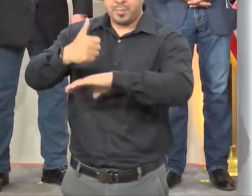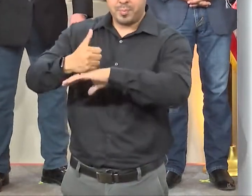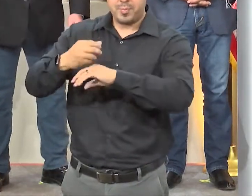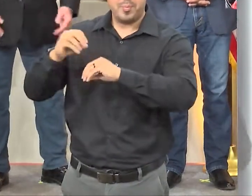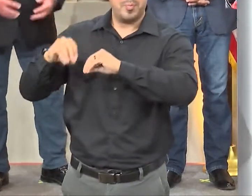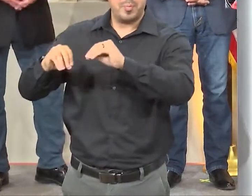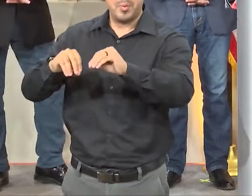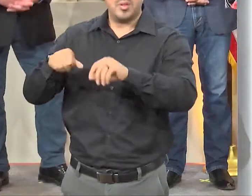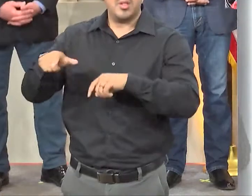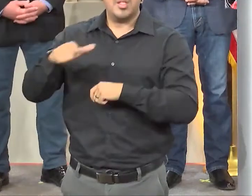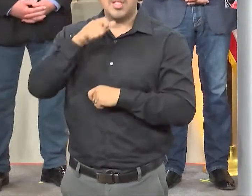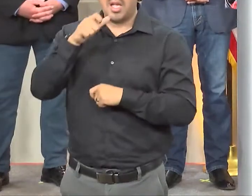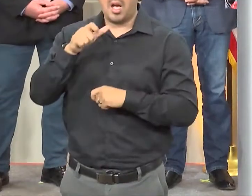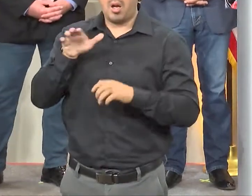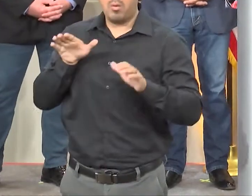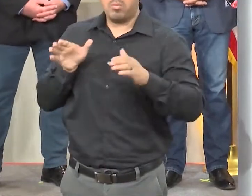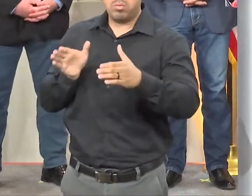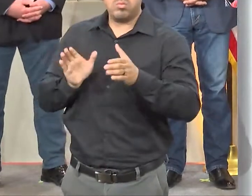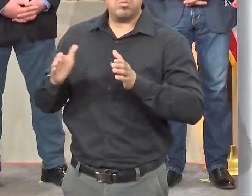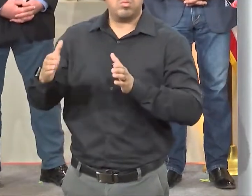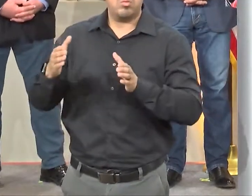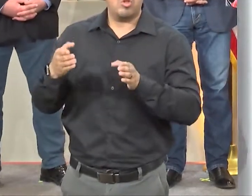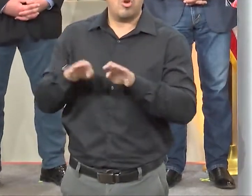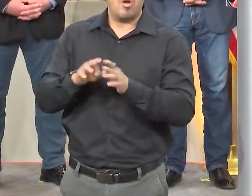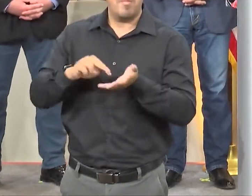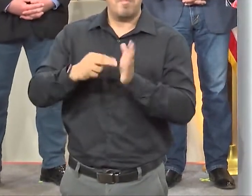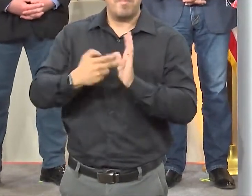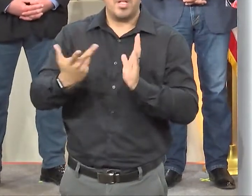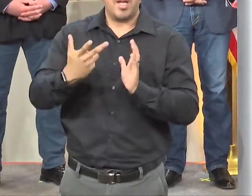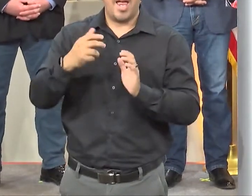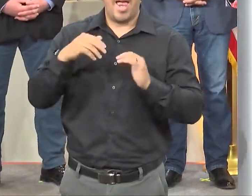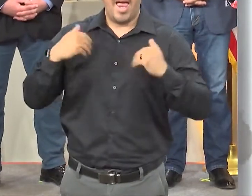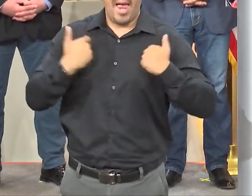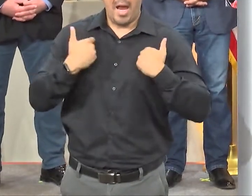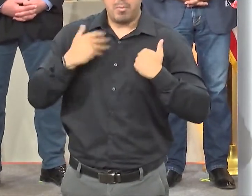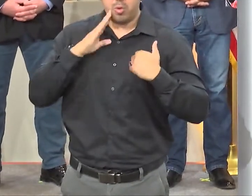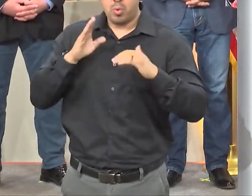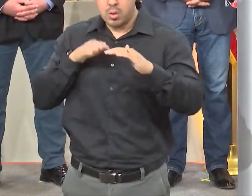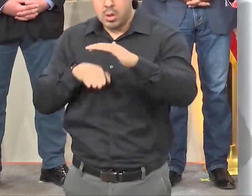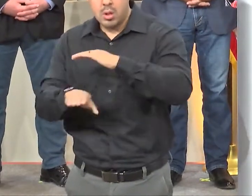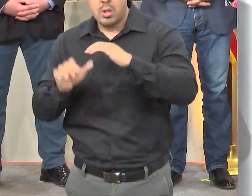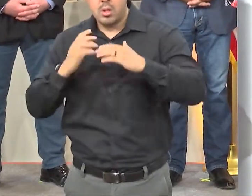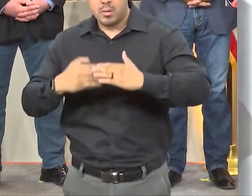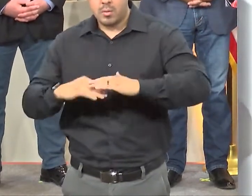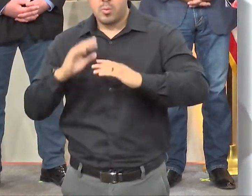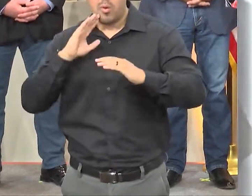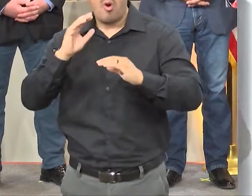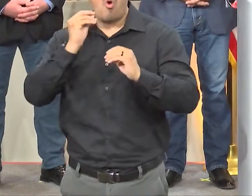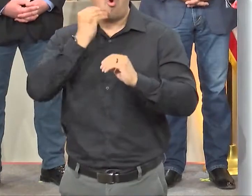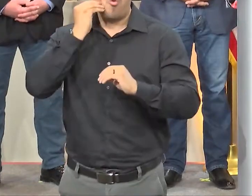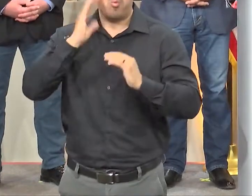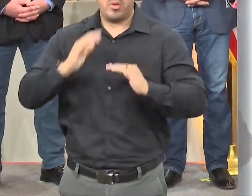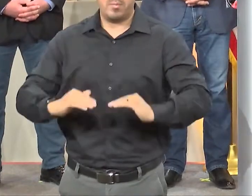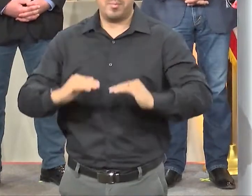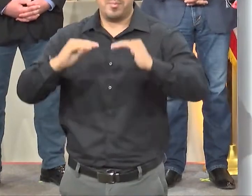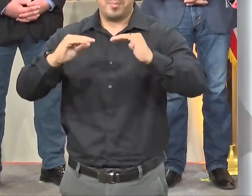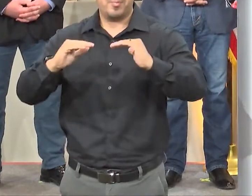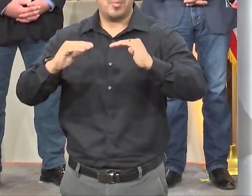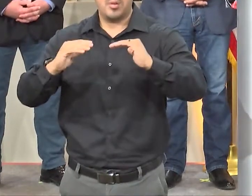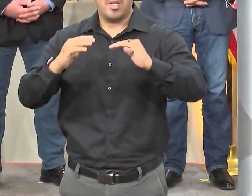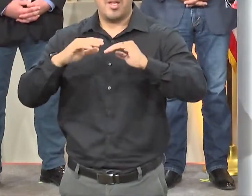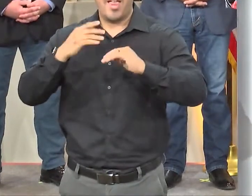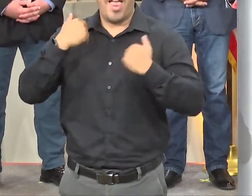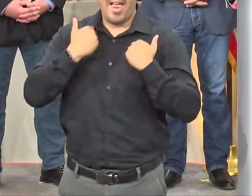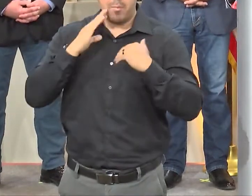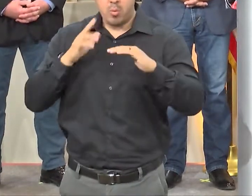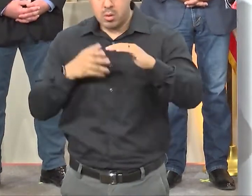going to be closed in, which means you can get, animals up under your house. They're not going to put a skirt on it. And